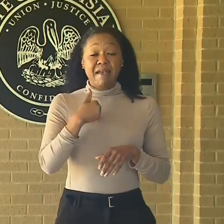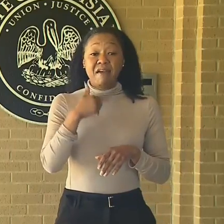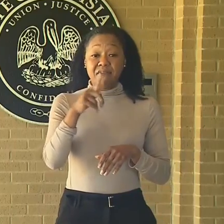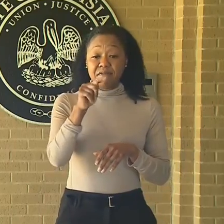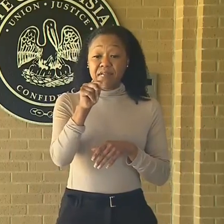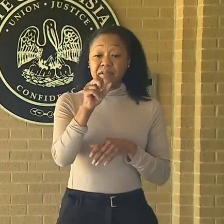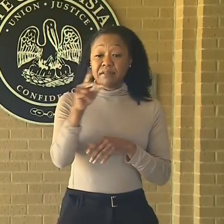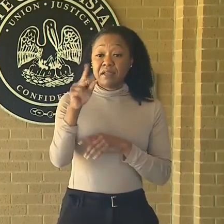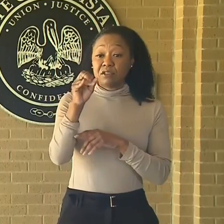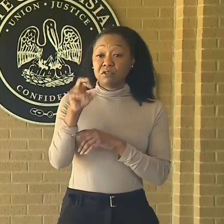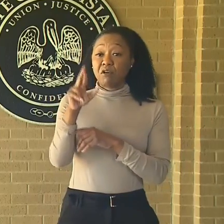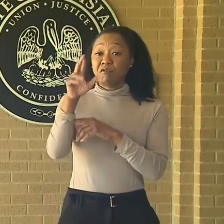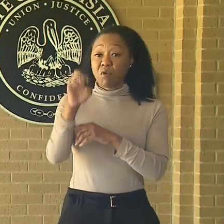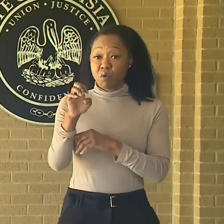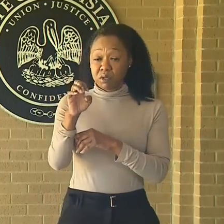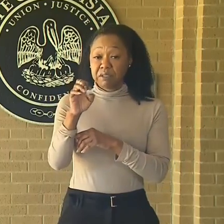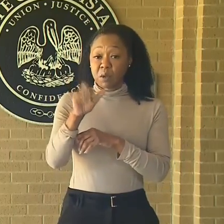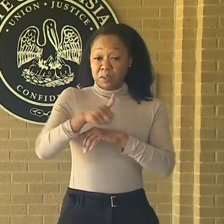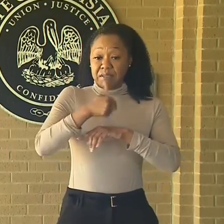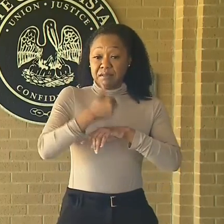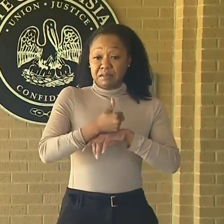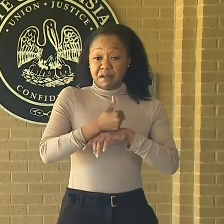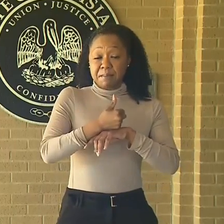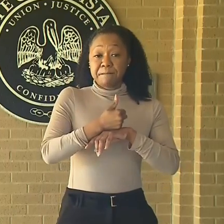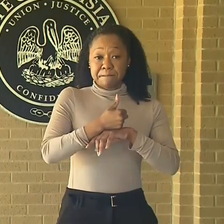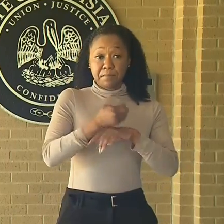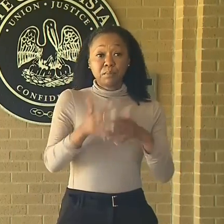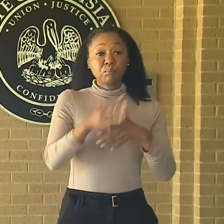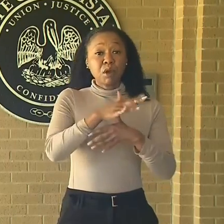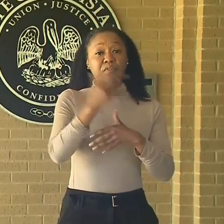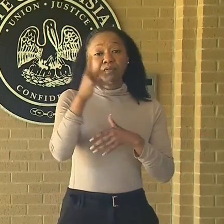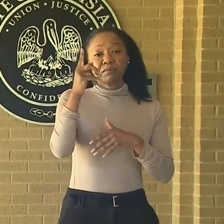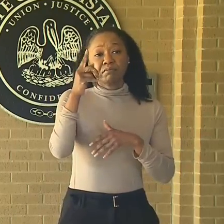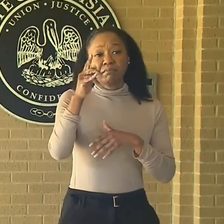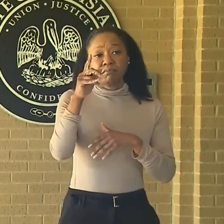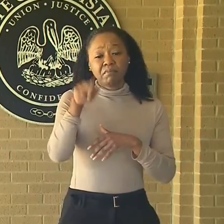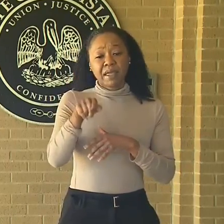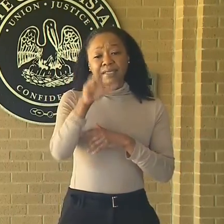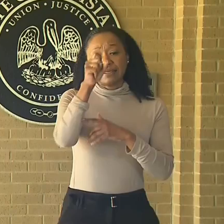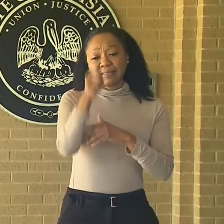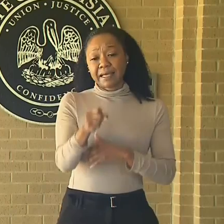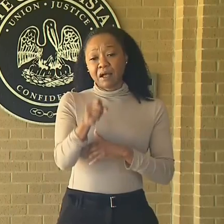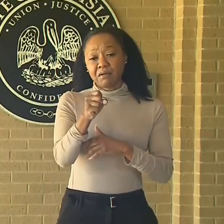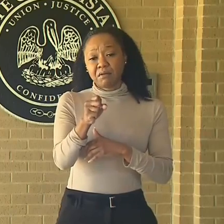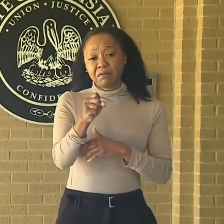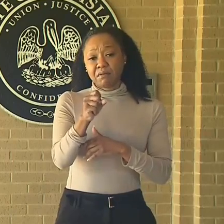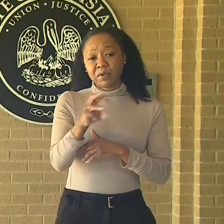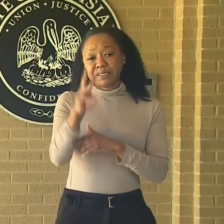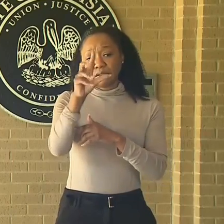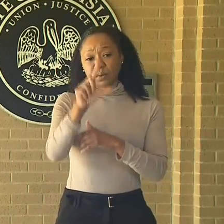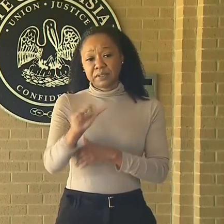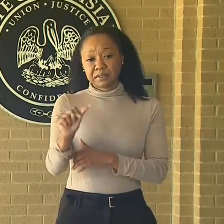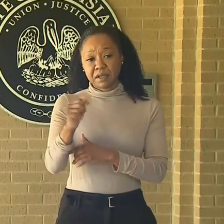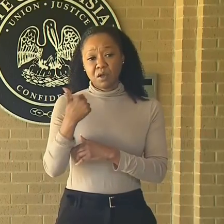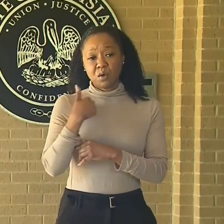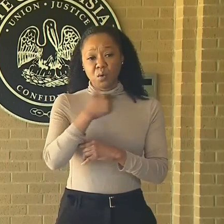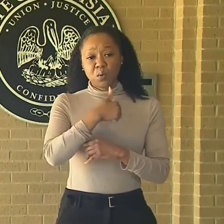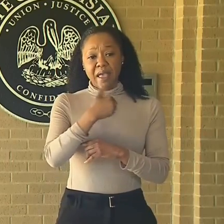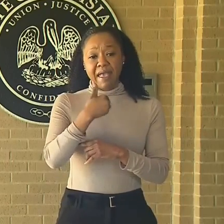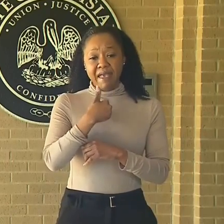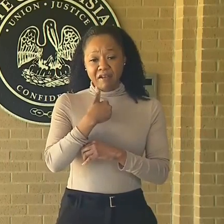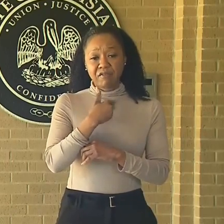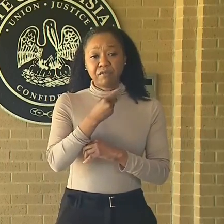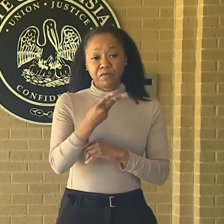stood up, primarily looking at Southwest Louisiana to make sure that we had alternate polling